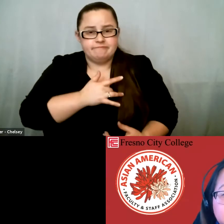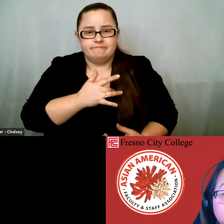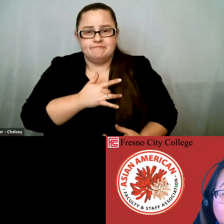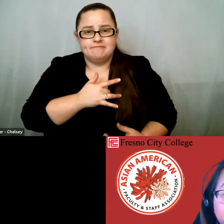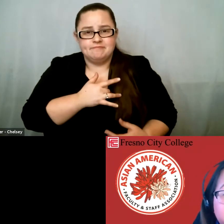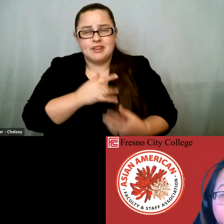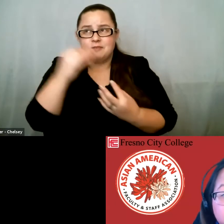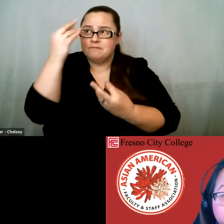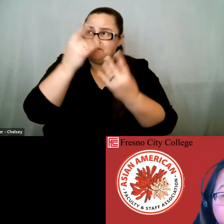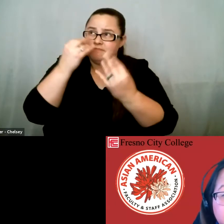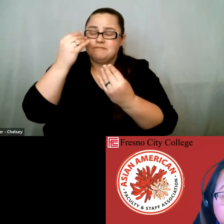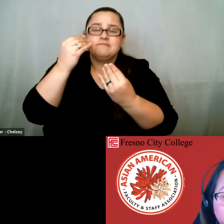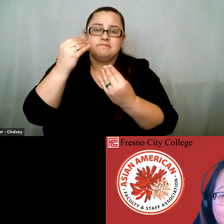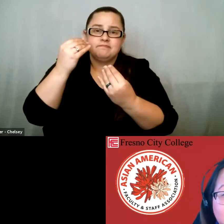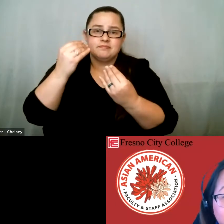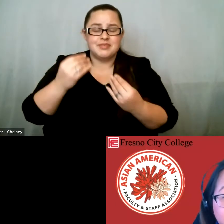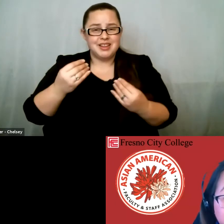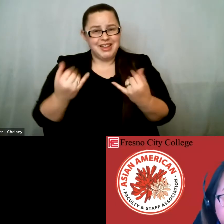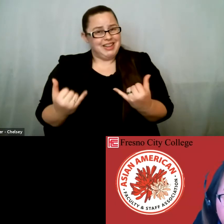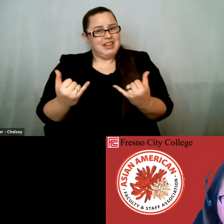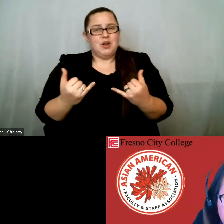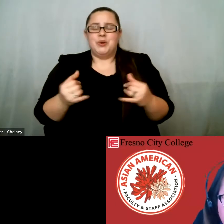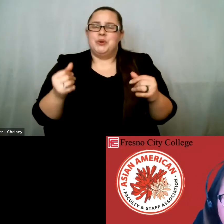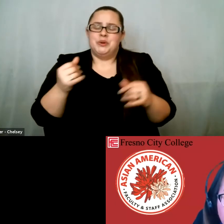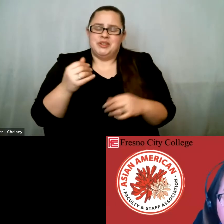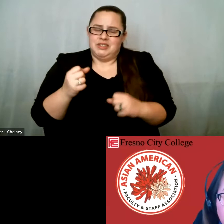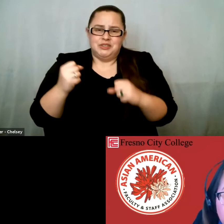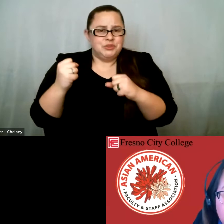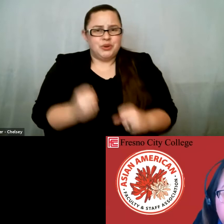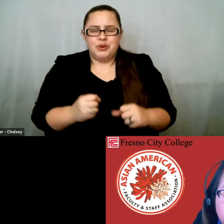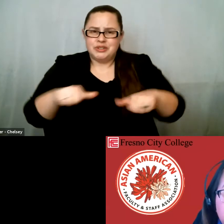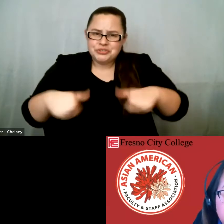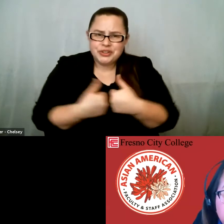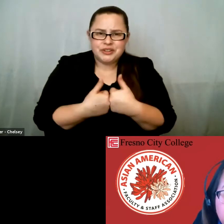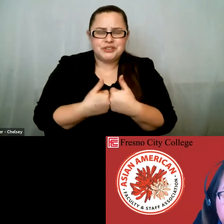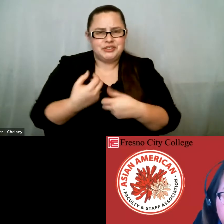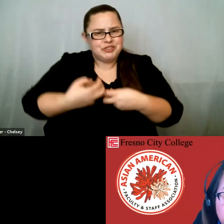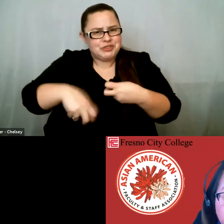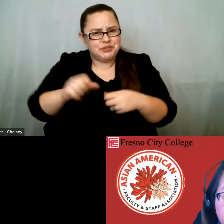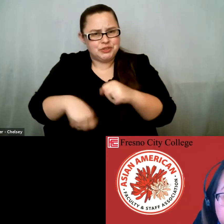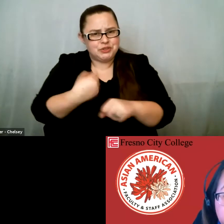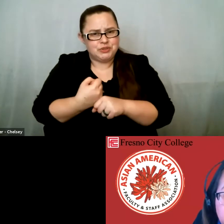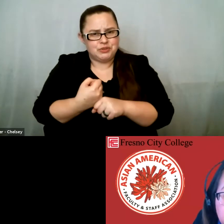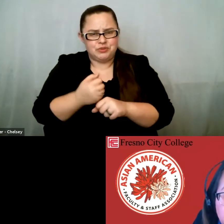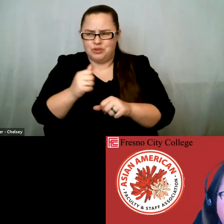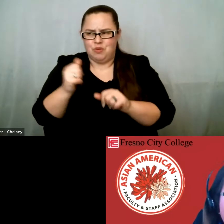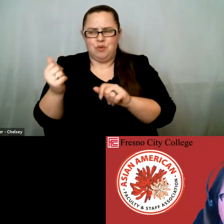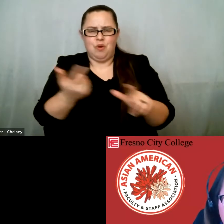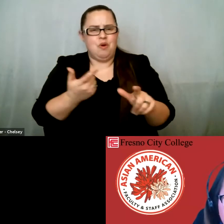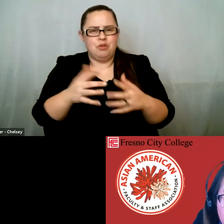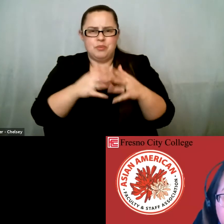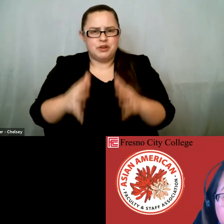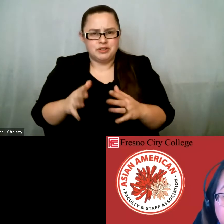has no doubt been a very extremely challenging and difficult year for so many of us, right? All Americans,